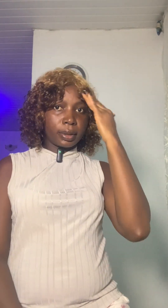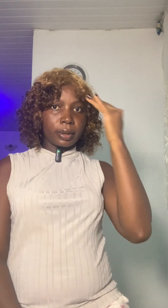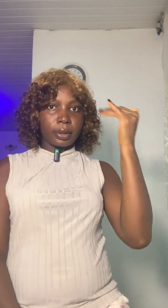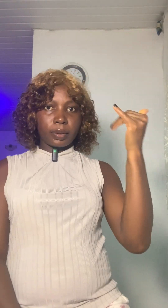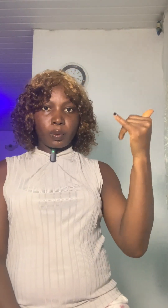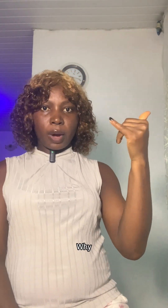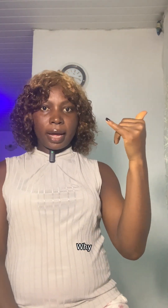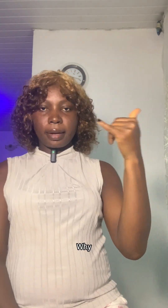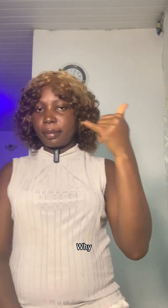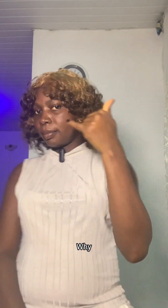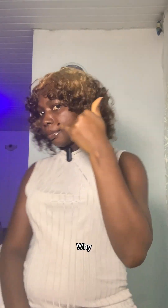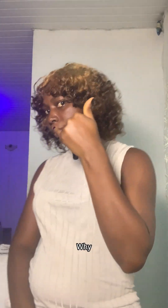Why?